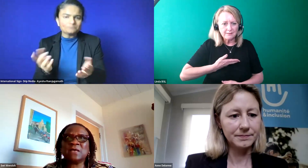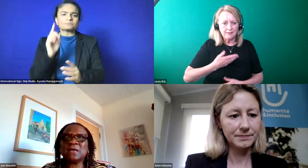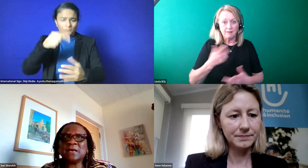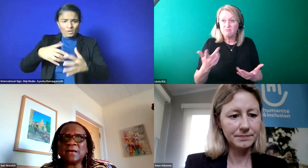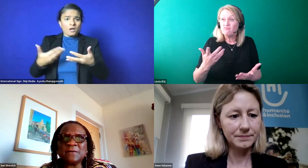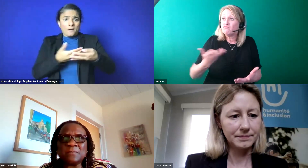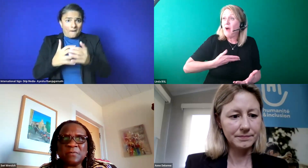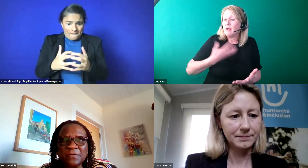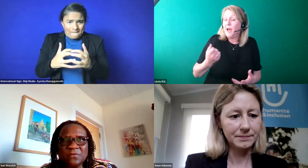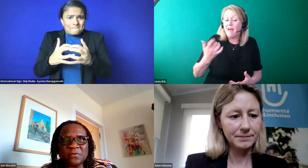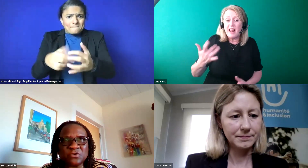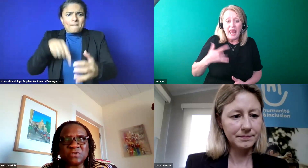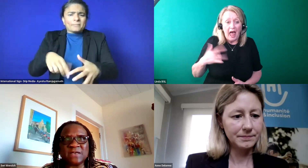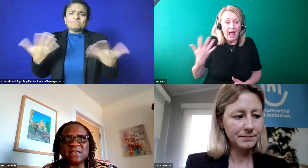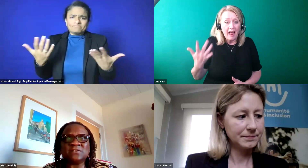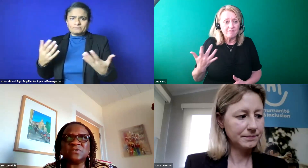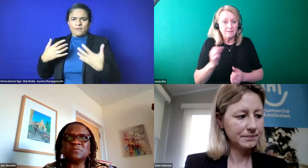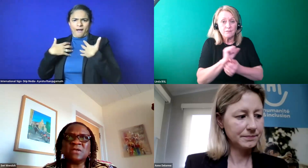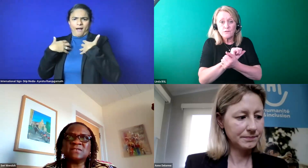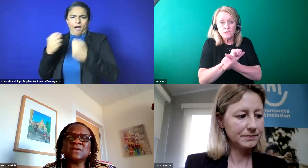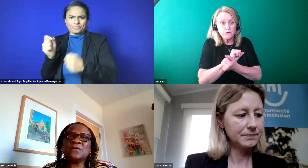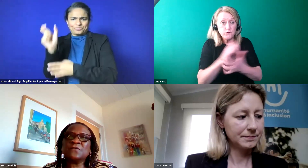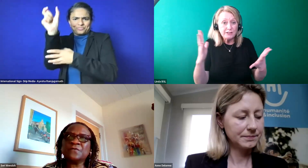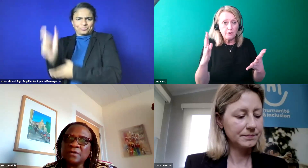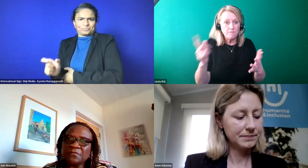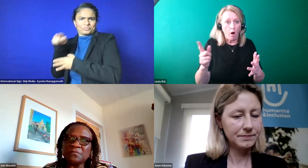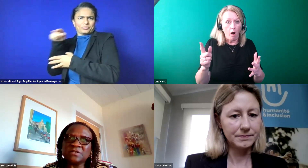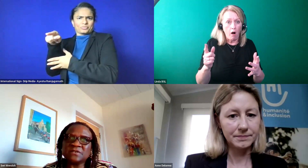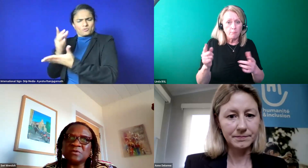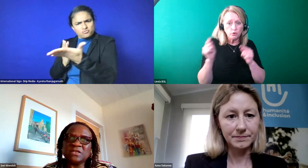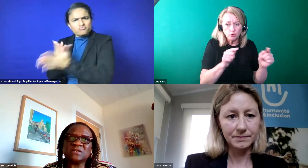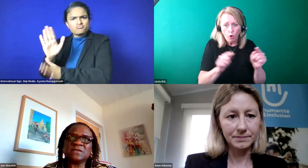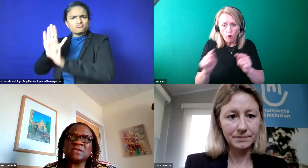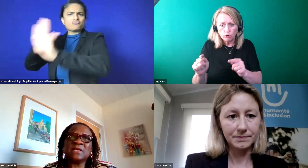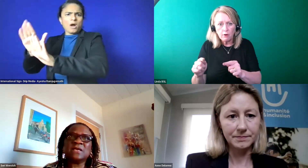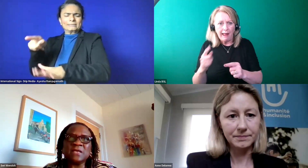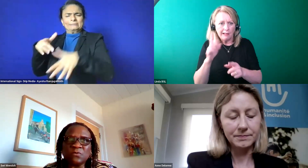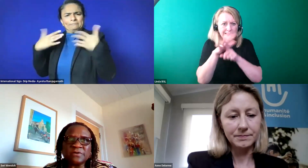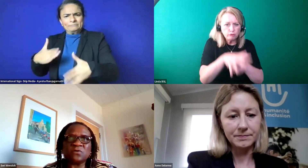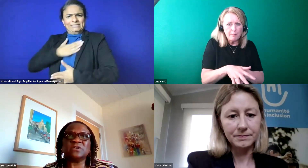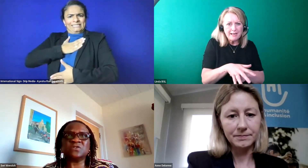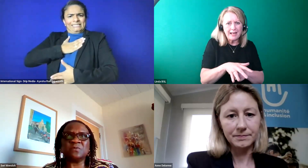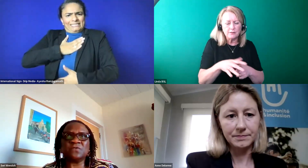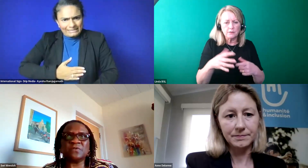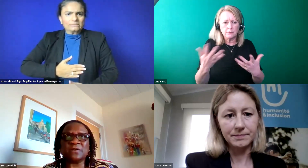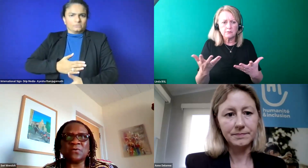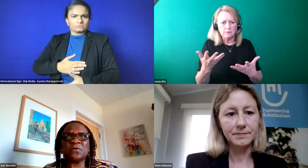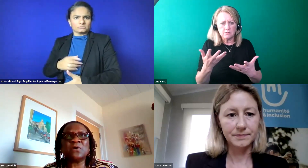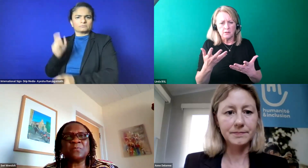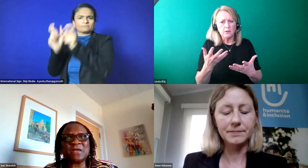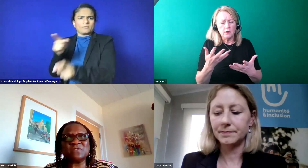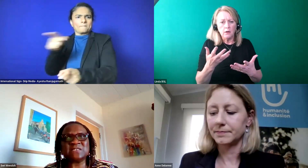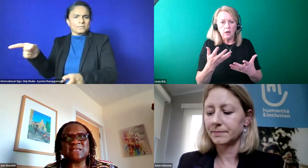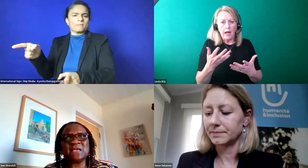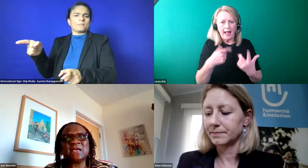life, freedom from torture and ill treatment, freedom from discrimination, equal recognition before the